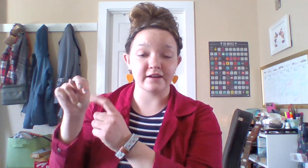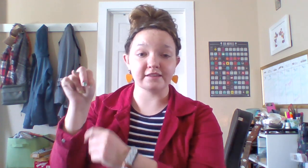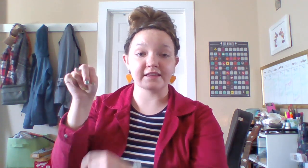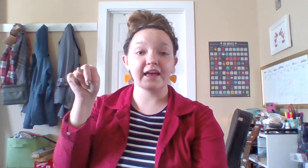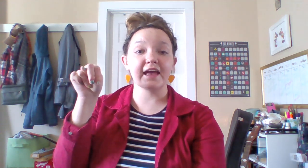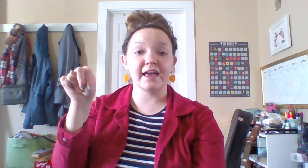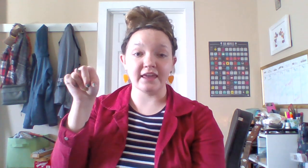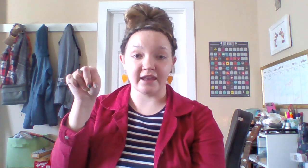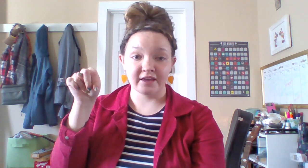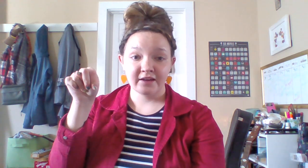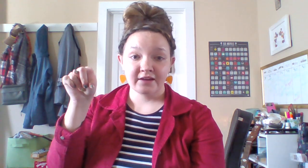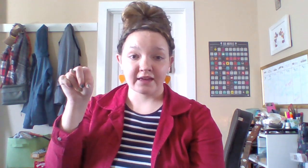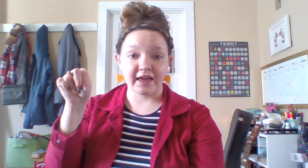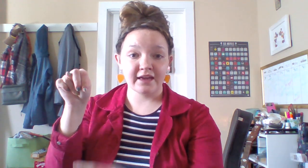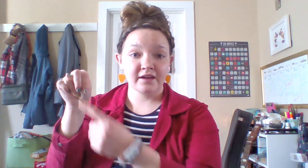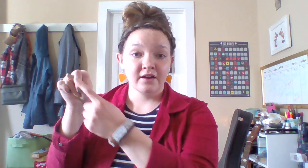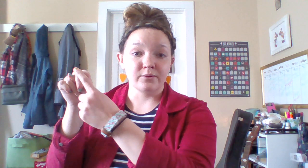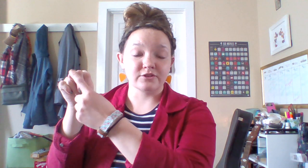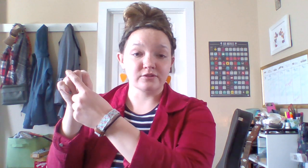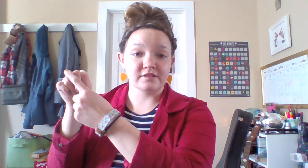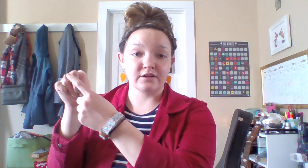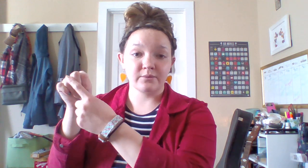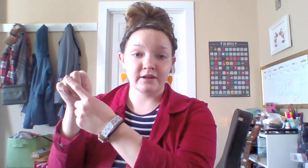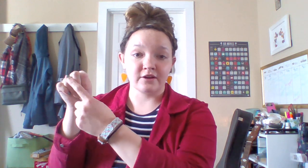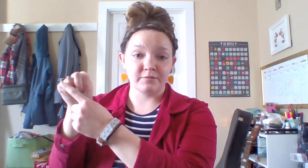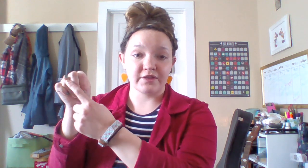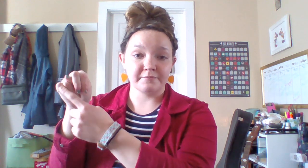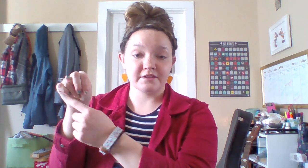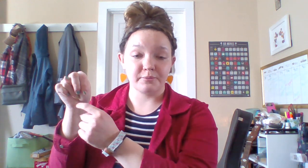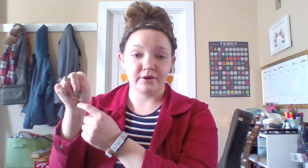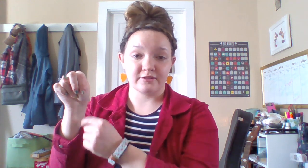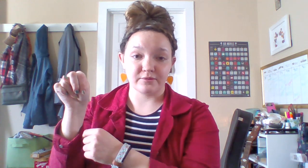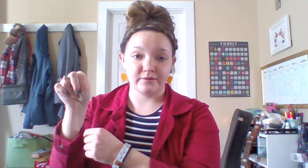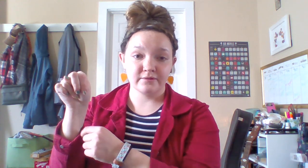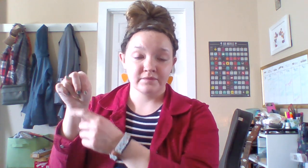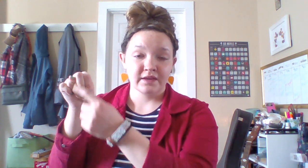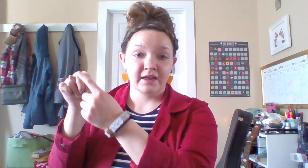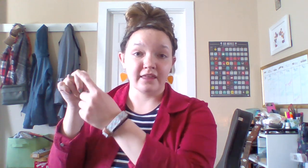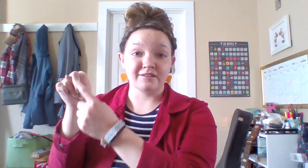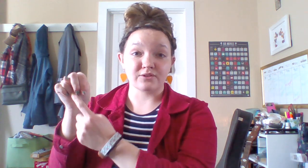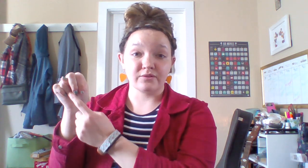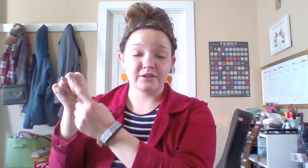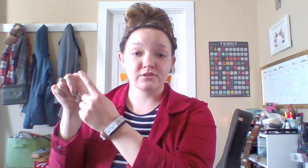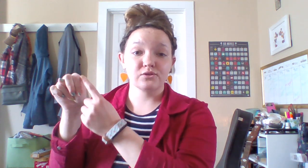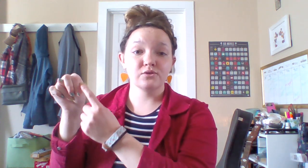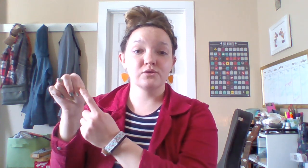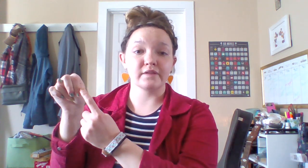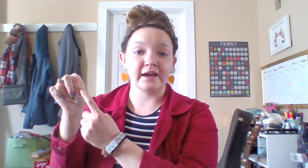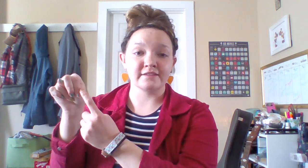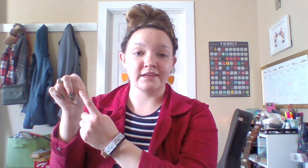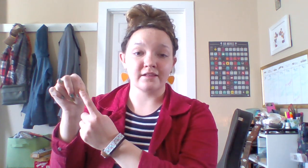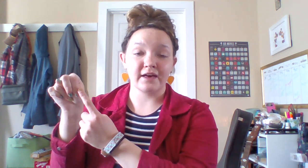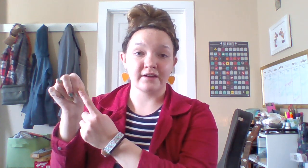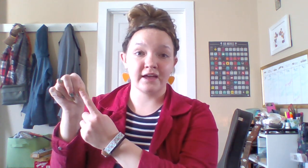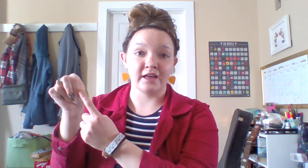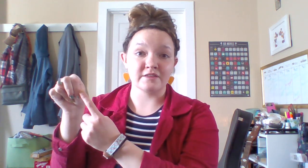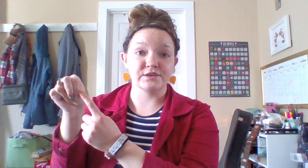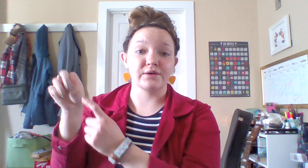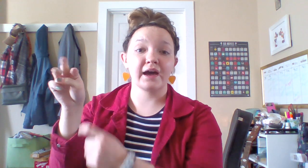is N, okay, which you still want your thumb to point through, and there's only 2 lines in a letter N, so you have